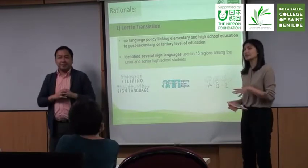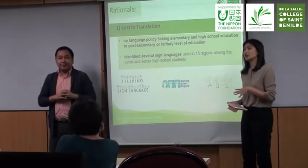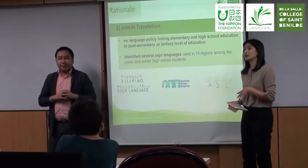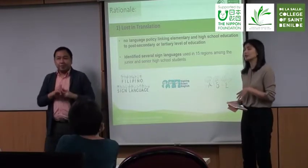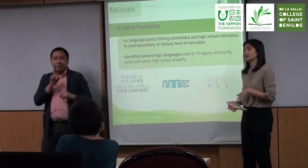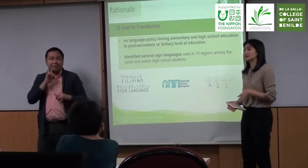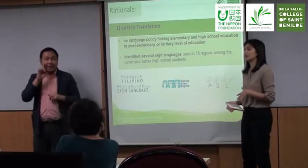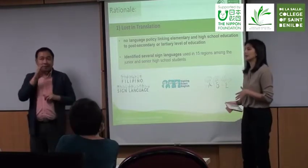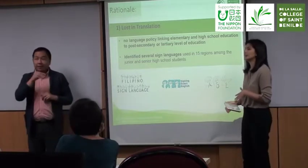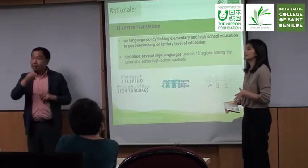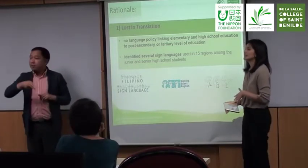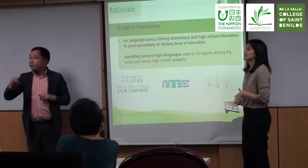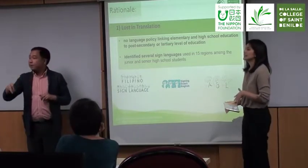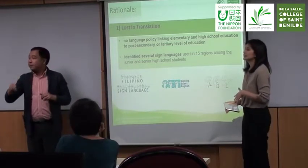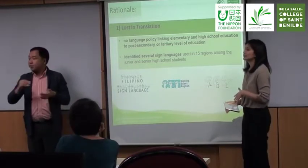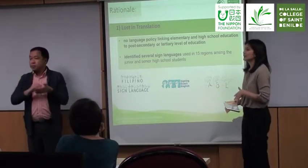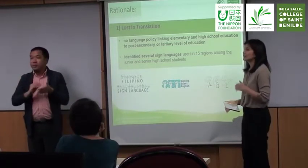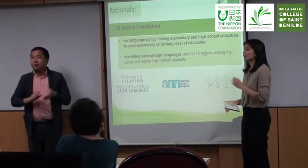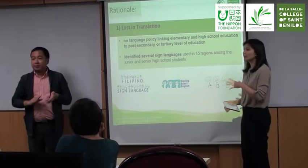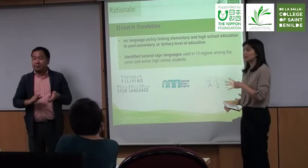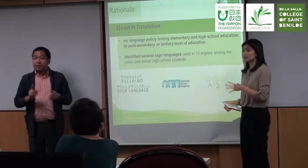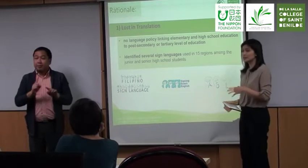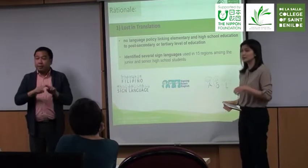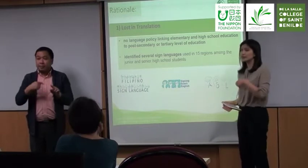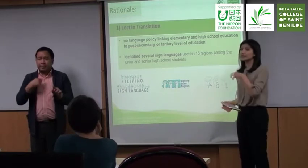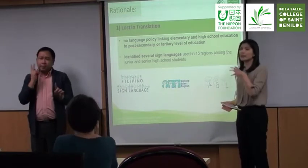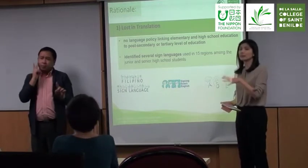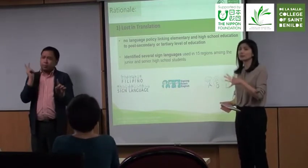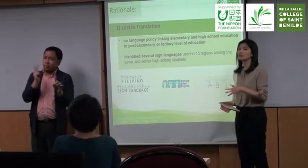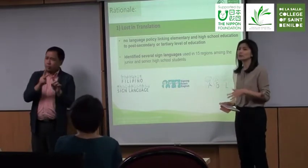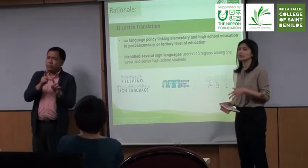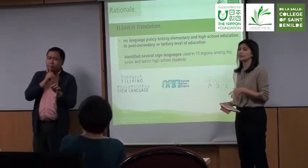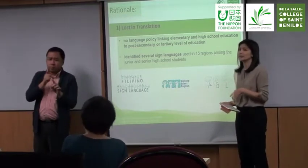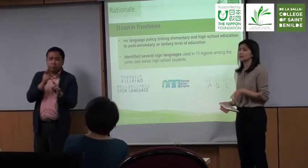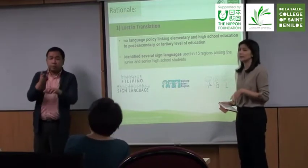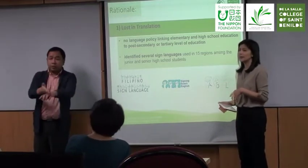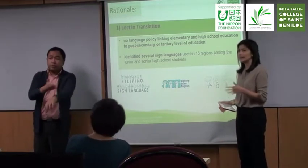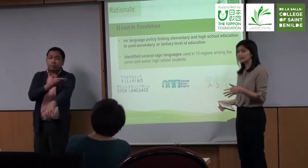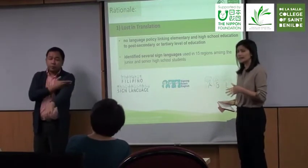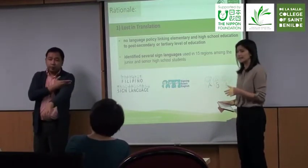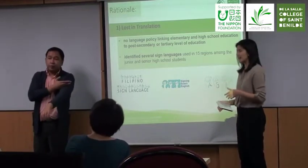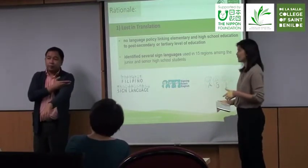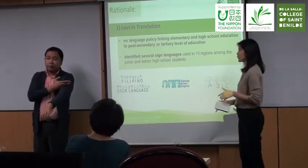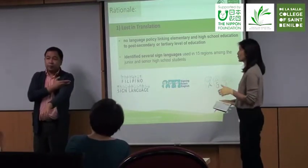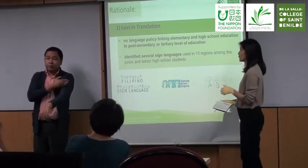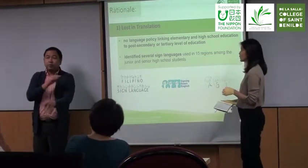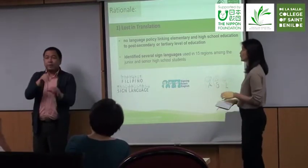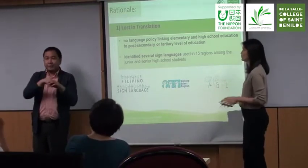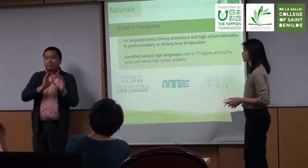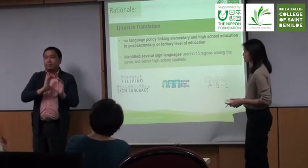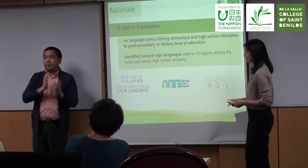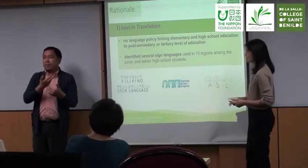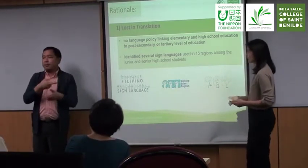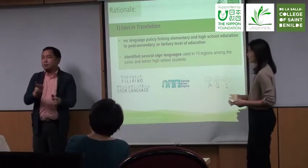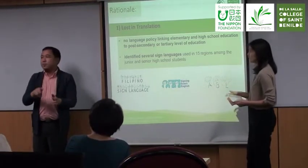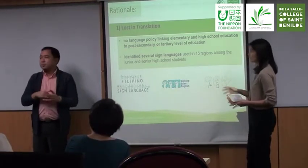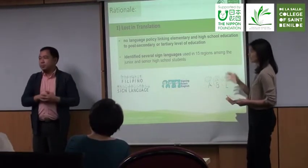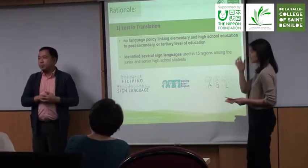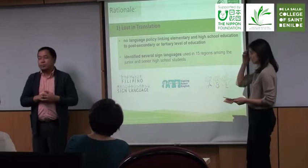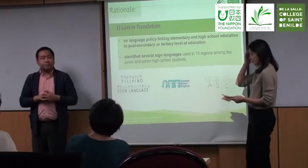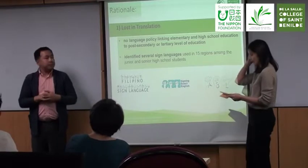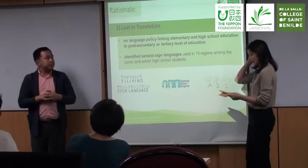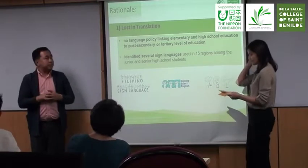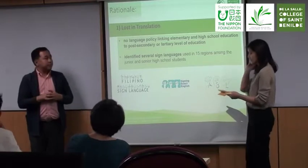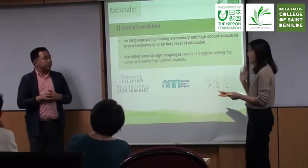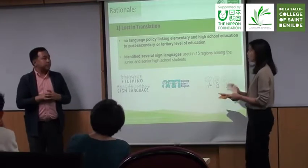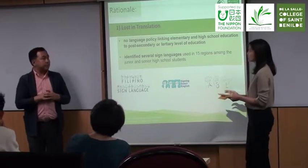the deaf and hard of hearing. But my purpose is to really improve inside the classroom. So first